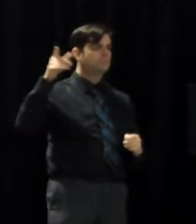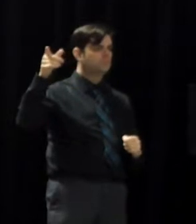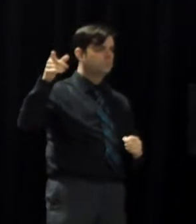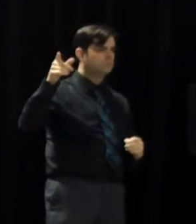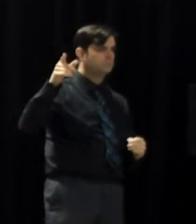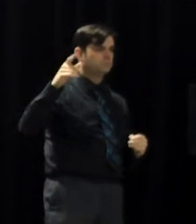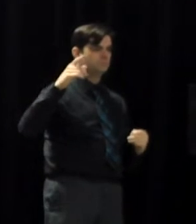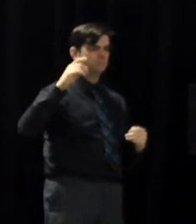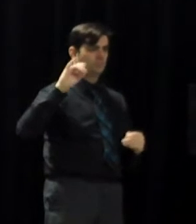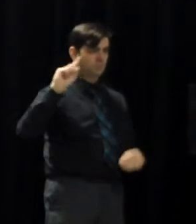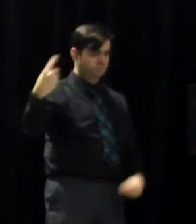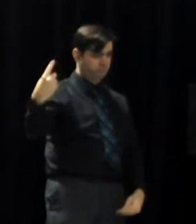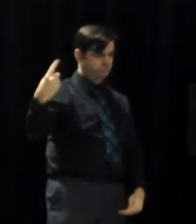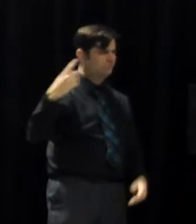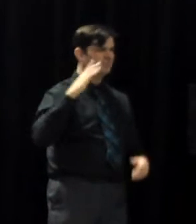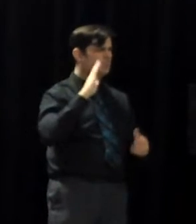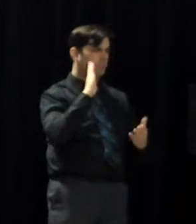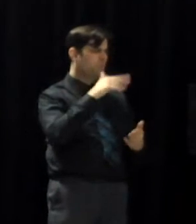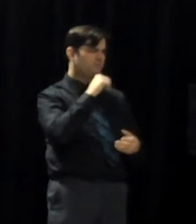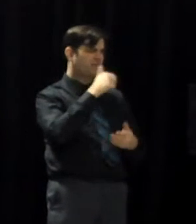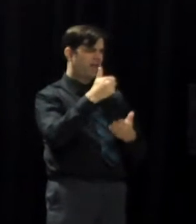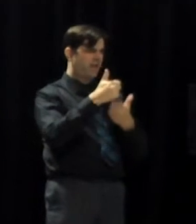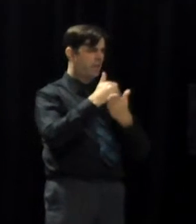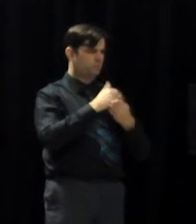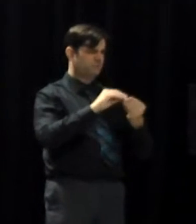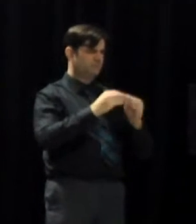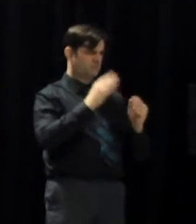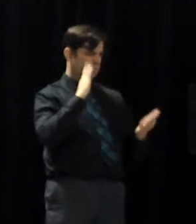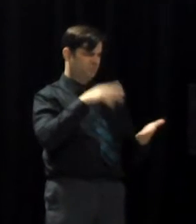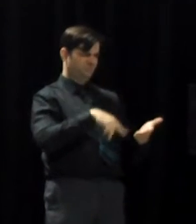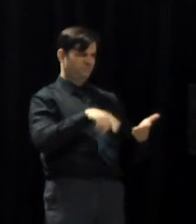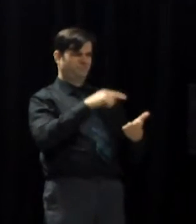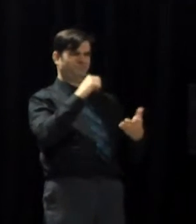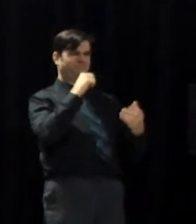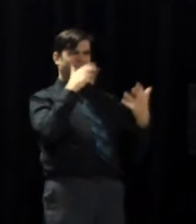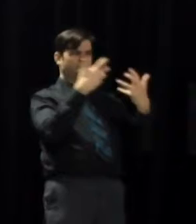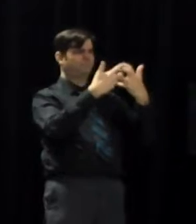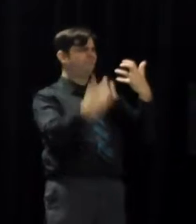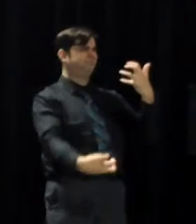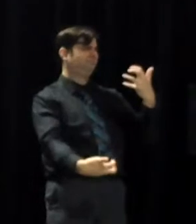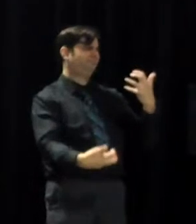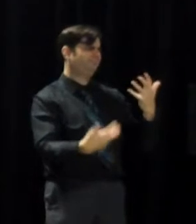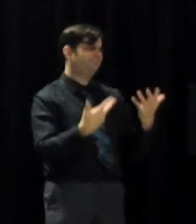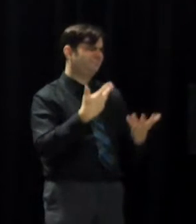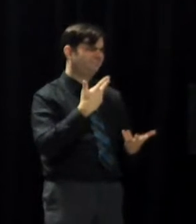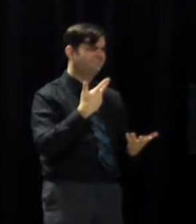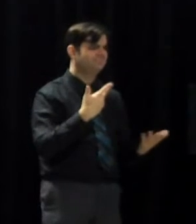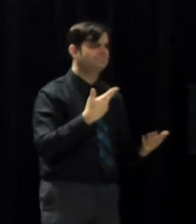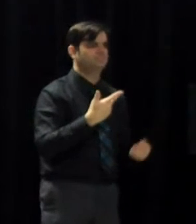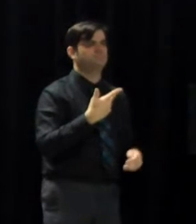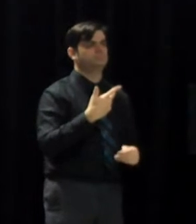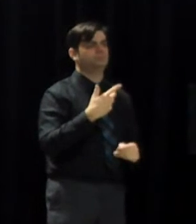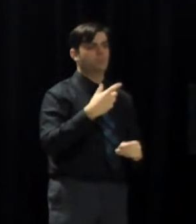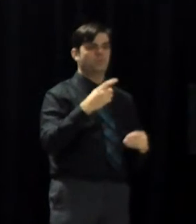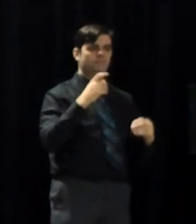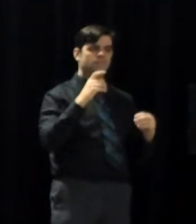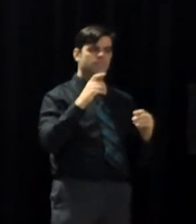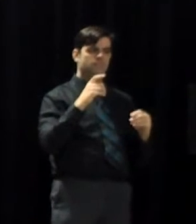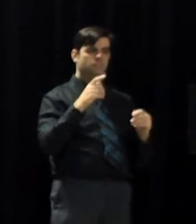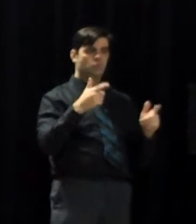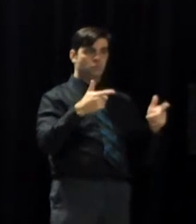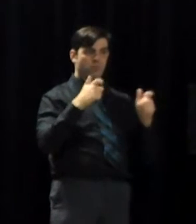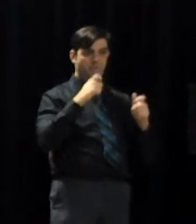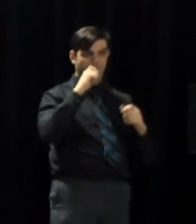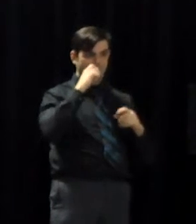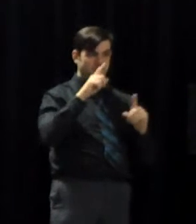Do you think those tests are worth it if they're only 60% accurate on kids? What tests? The rapid tests.